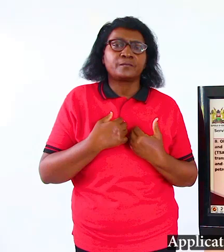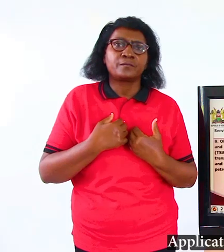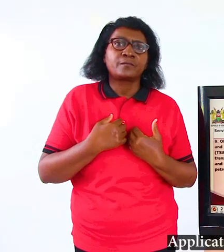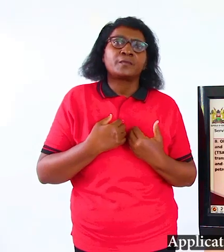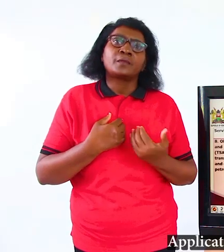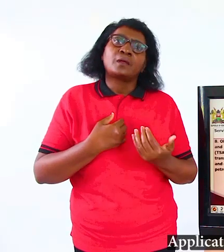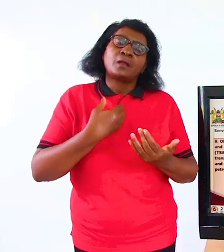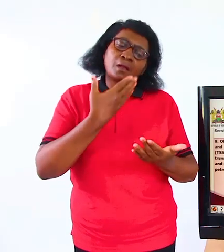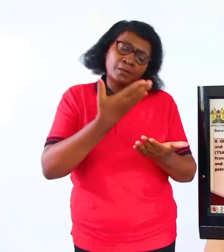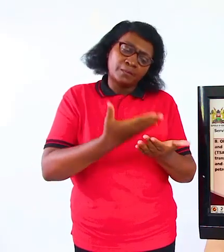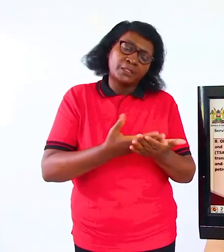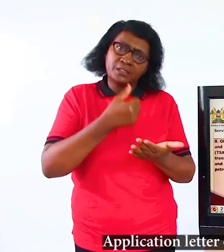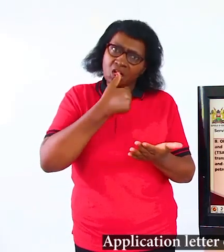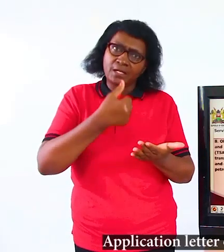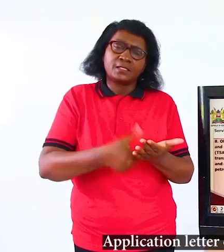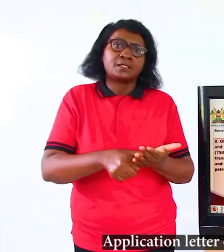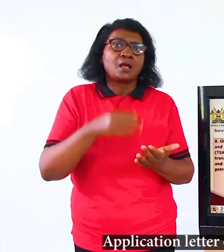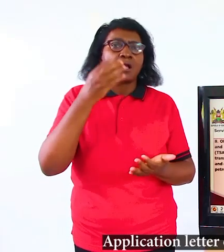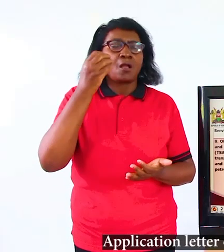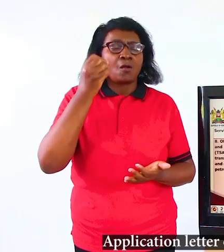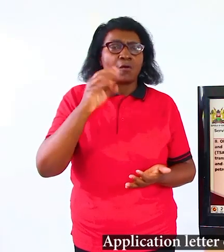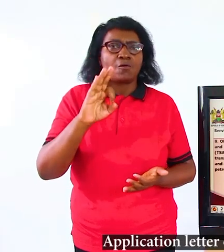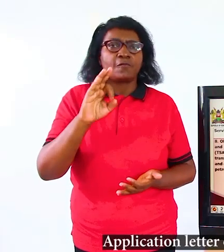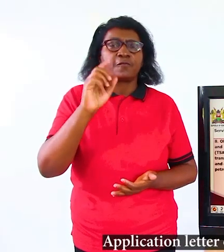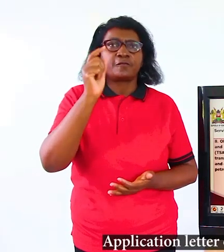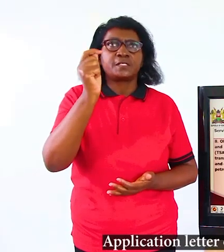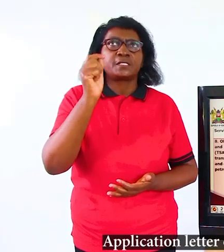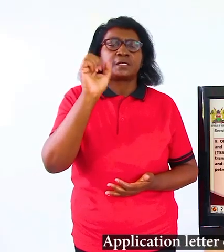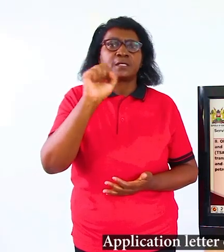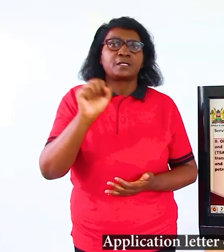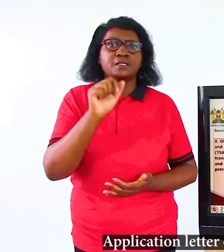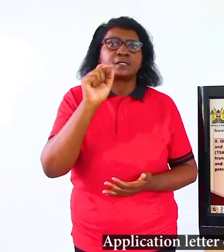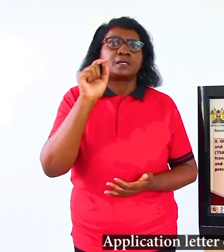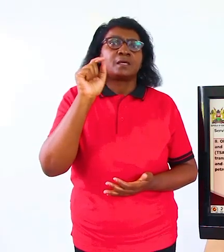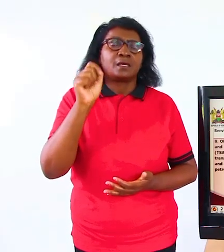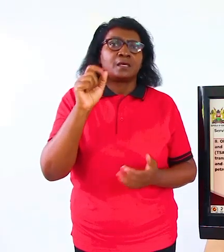application letter of TSA to MD KPC.